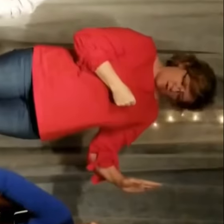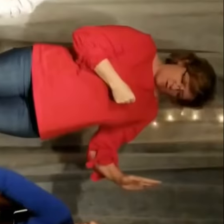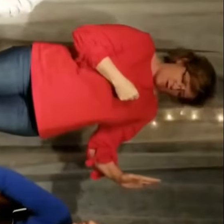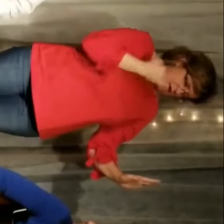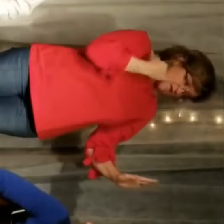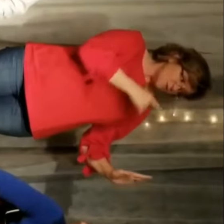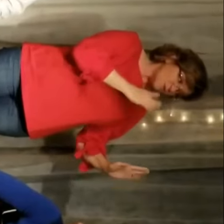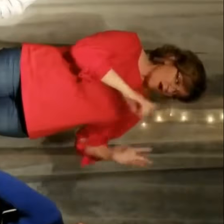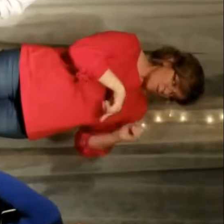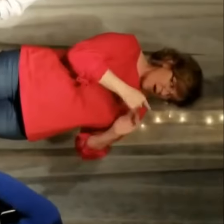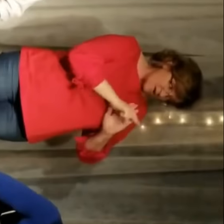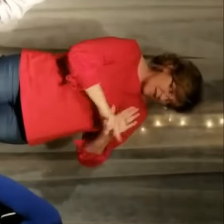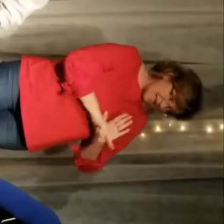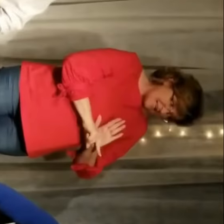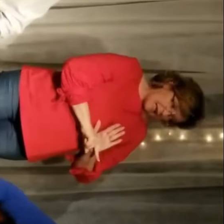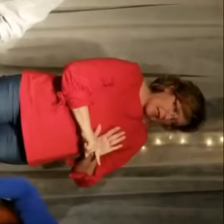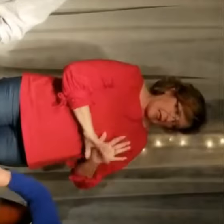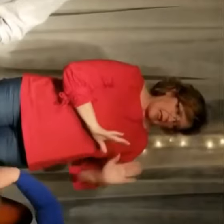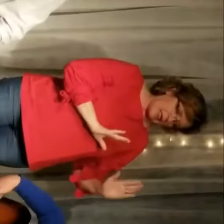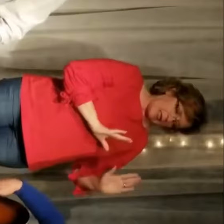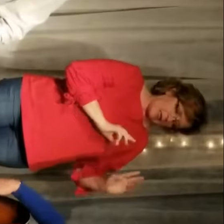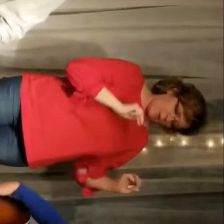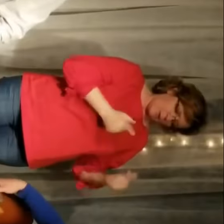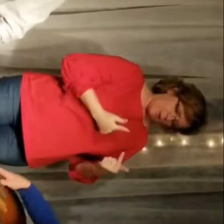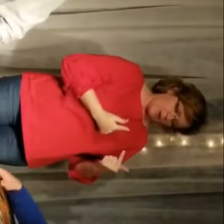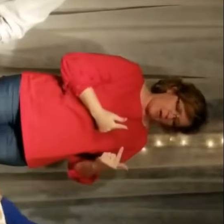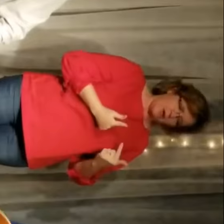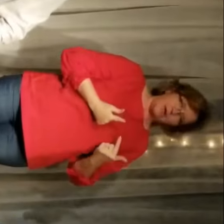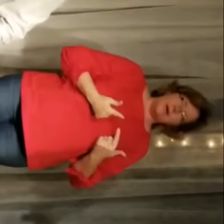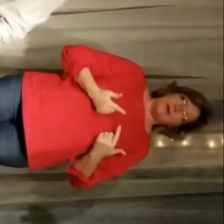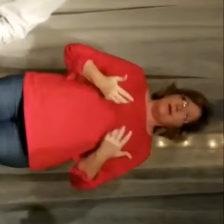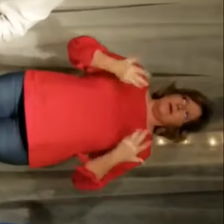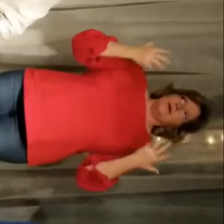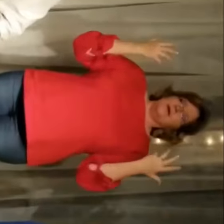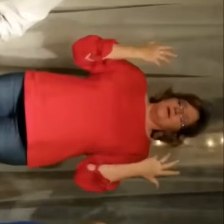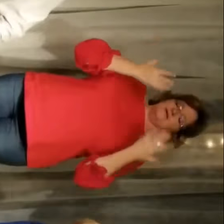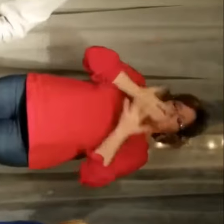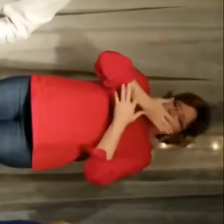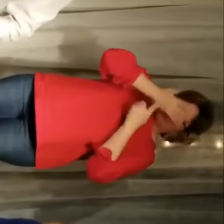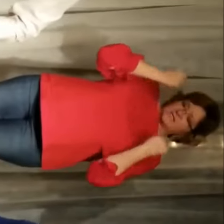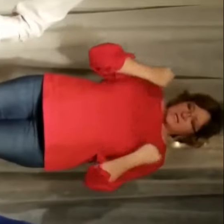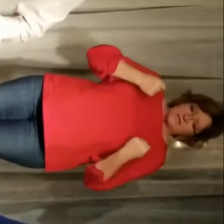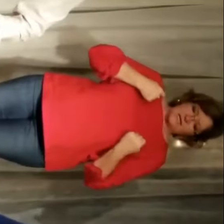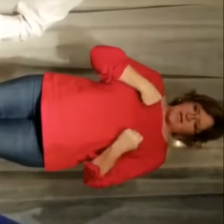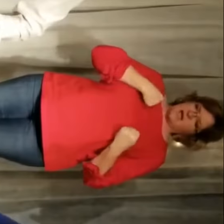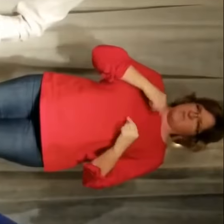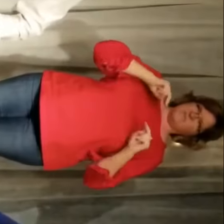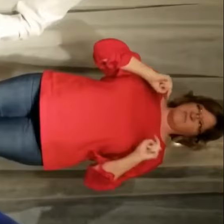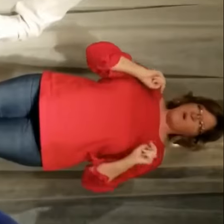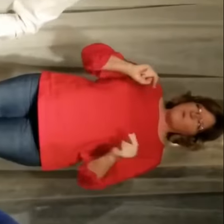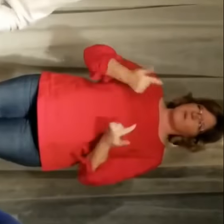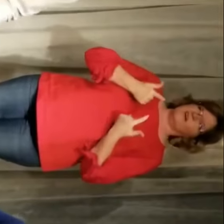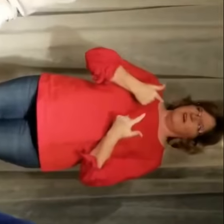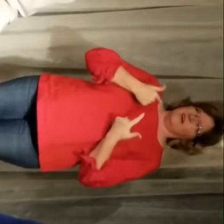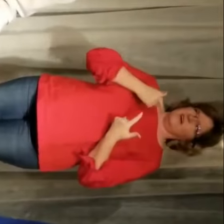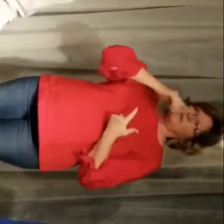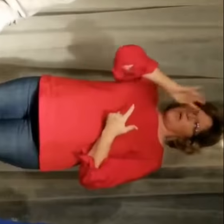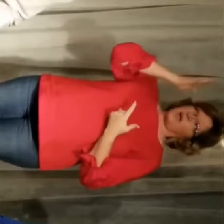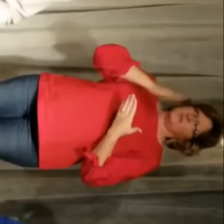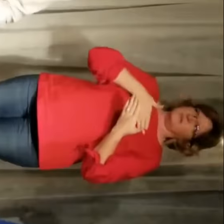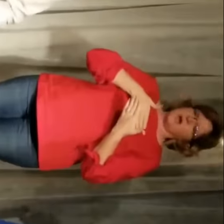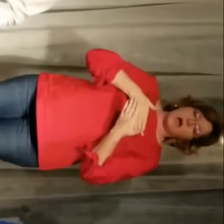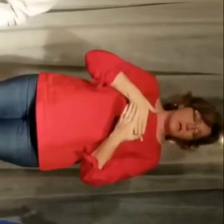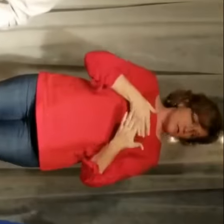it doesn't count. Well, that's what I've got. Guess I'm not much of a songwriter. Well, it's not that the